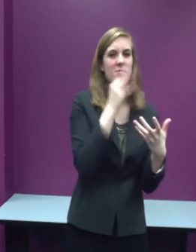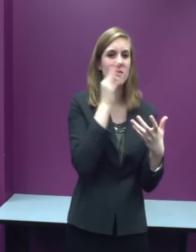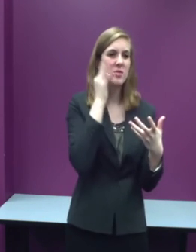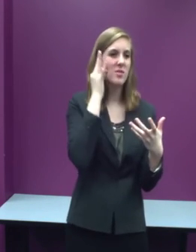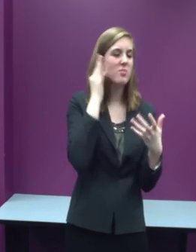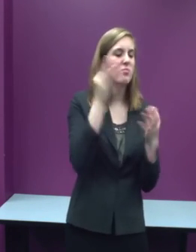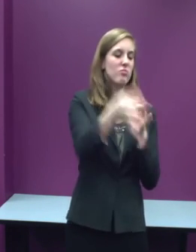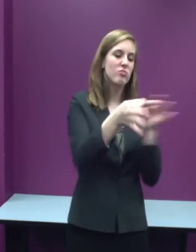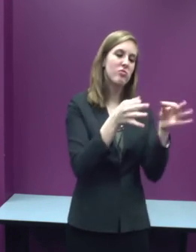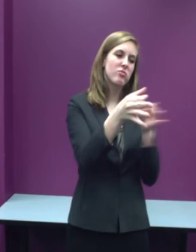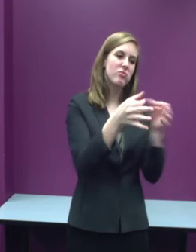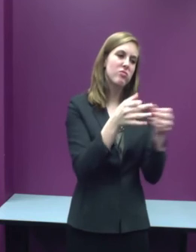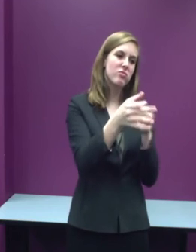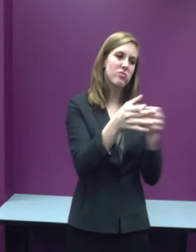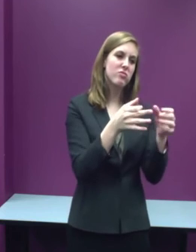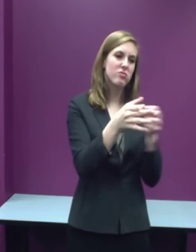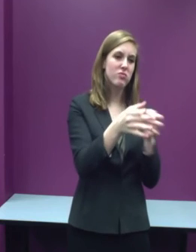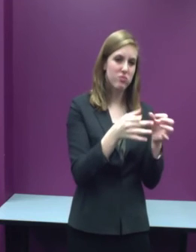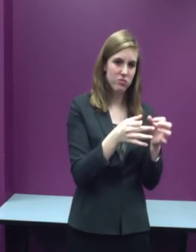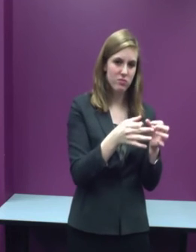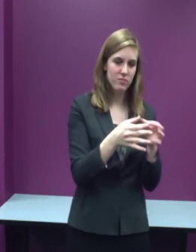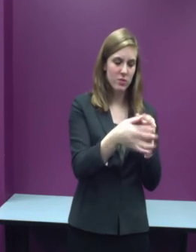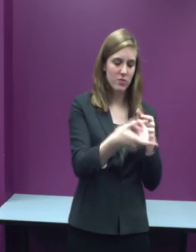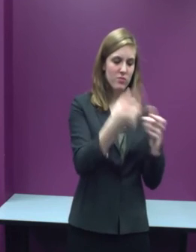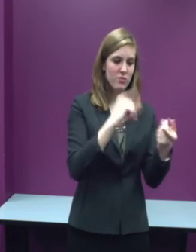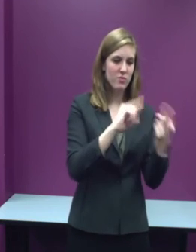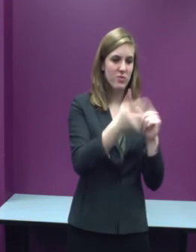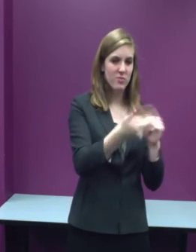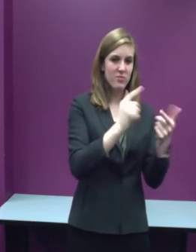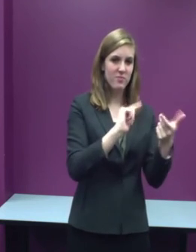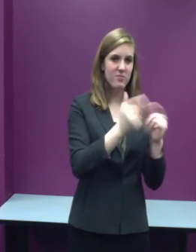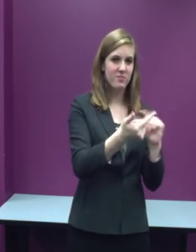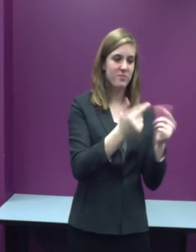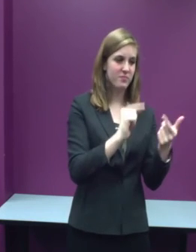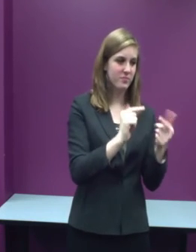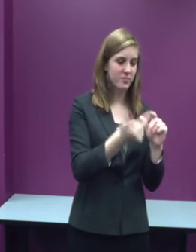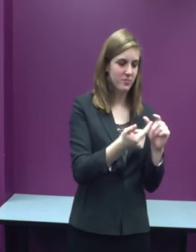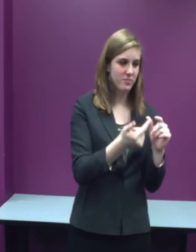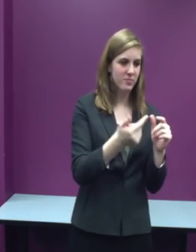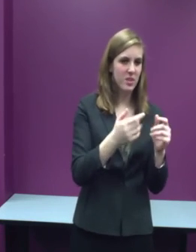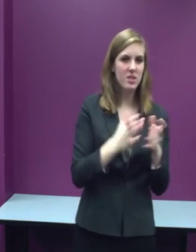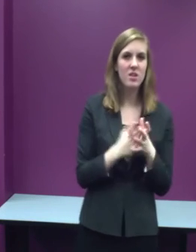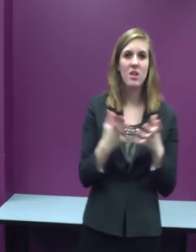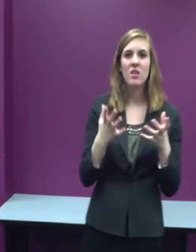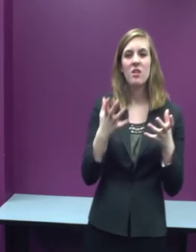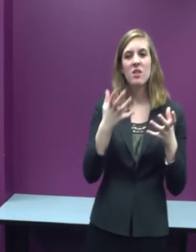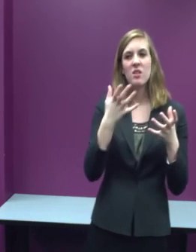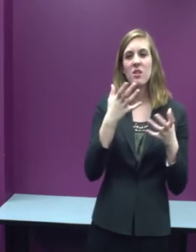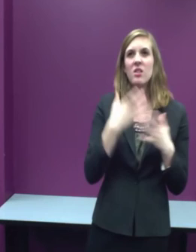The winter dampened their spirits as well. They were homesick and longed to see their loved ones back in the